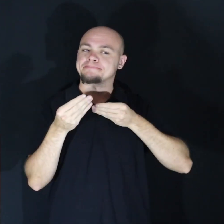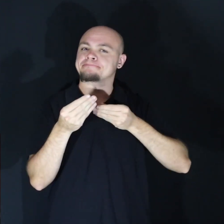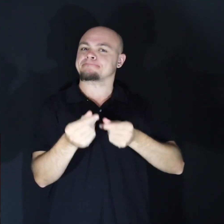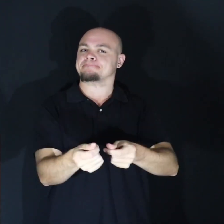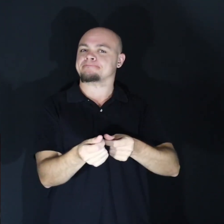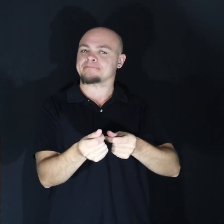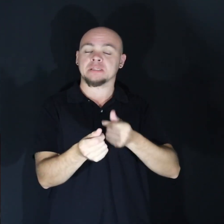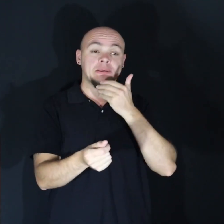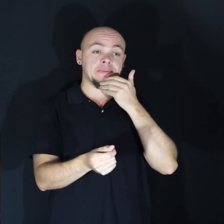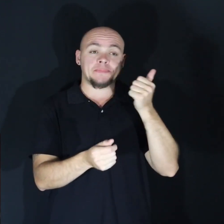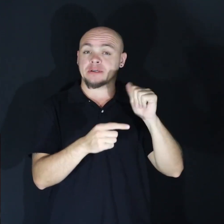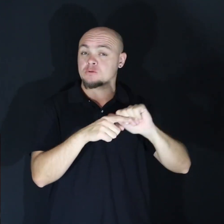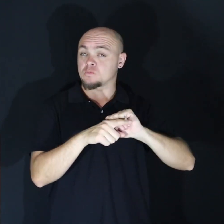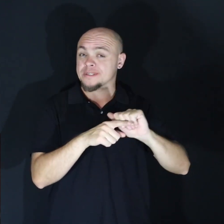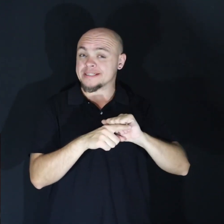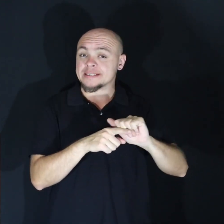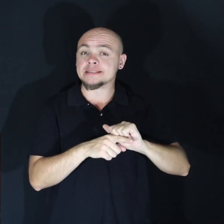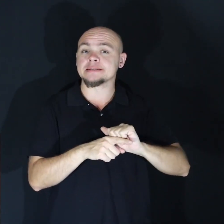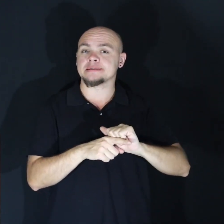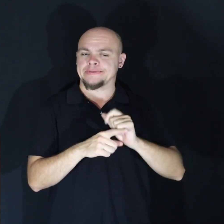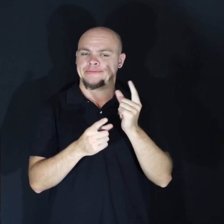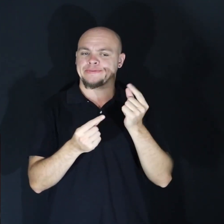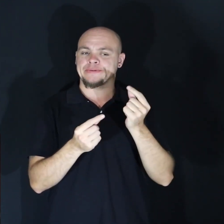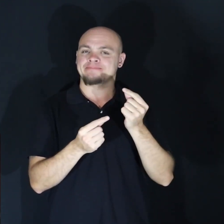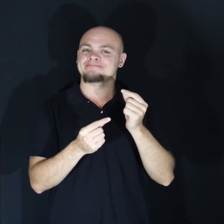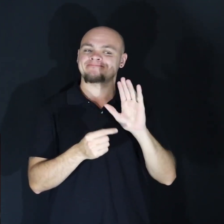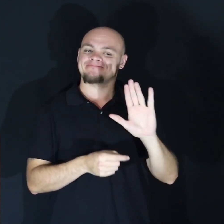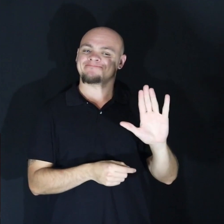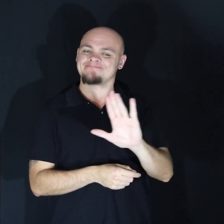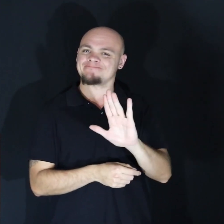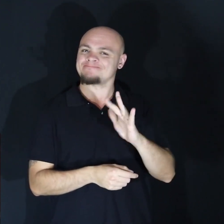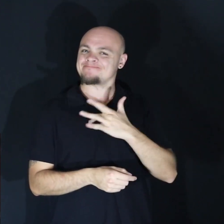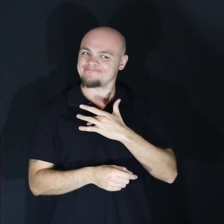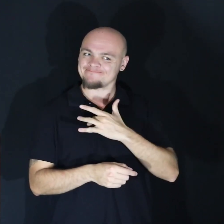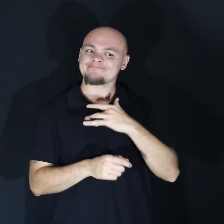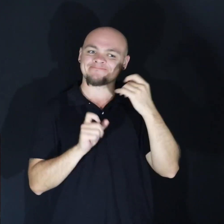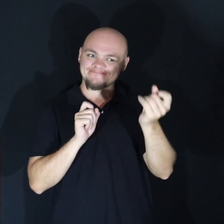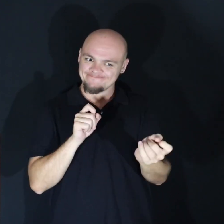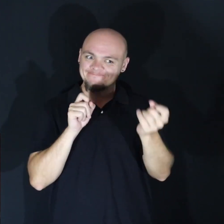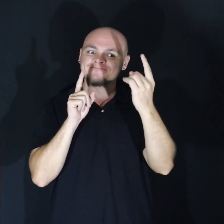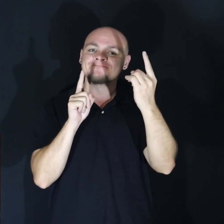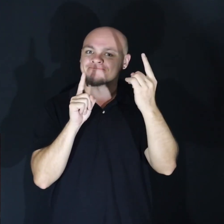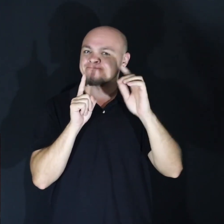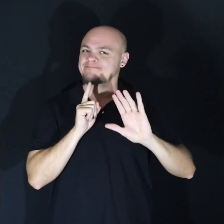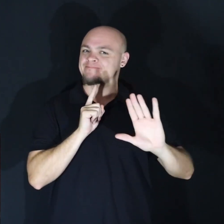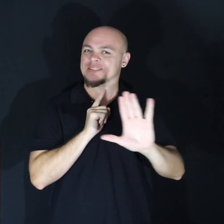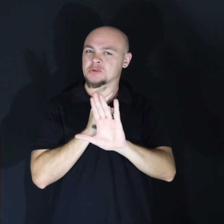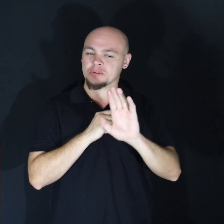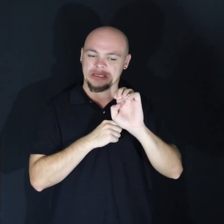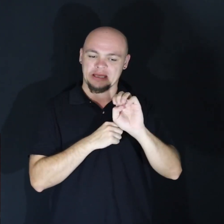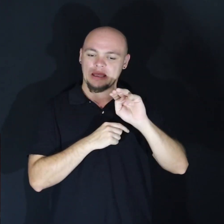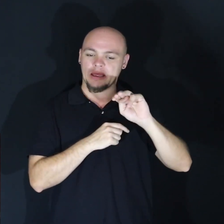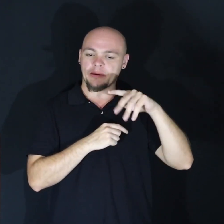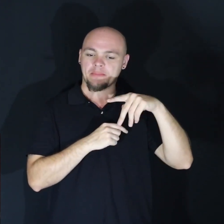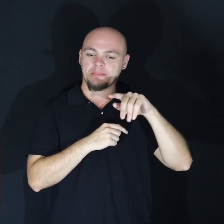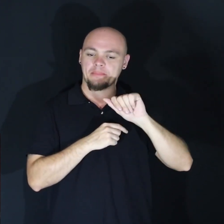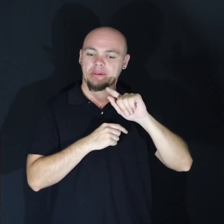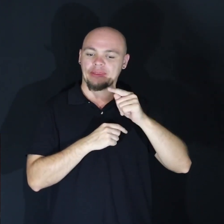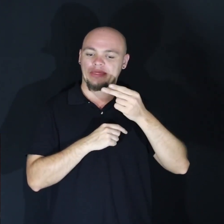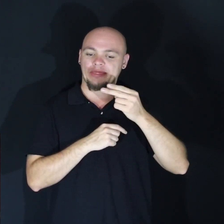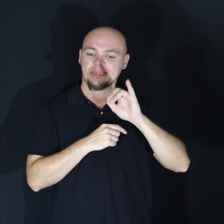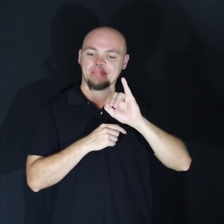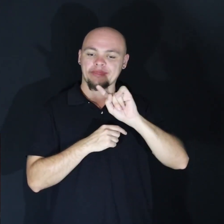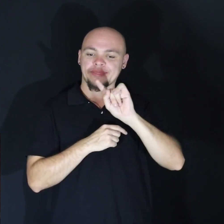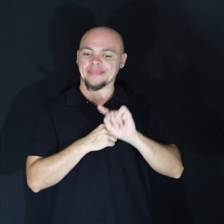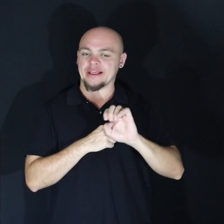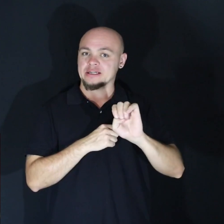The best practice here is to empathize with their situation, to finding a more meaningful way to